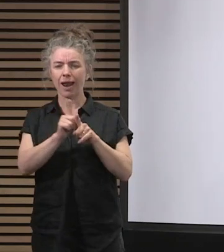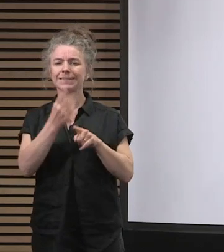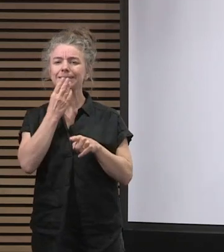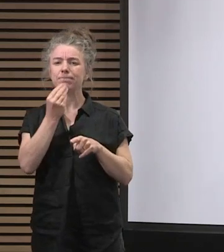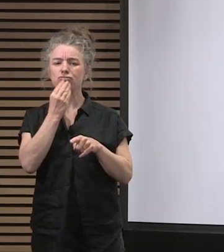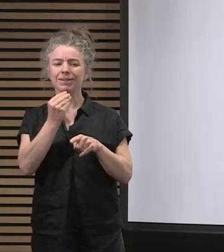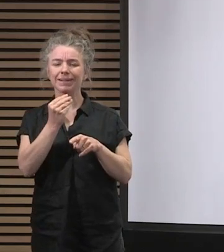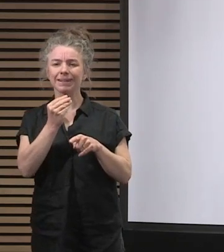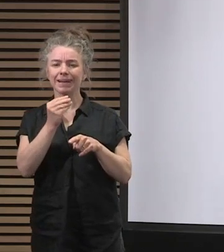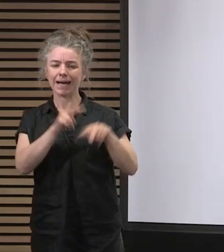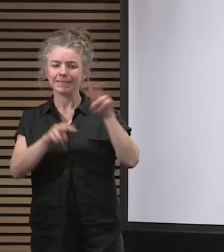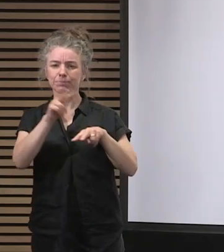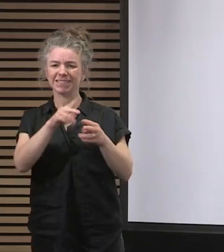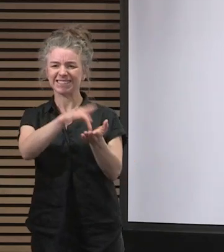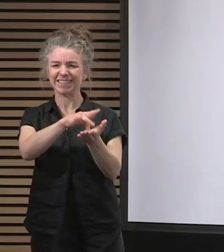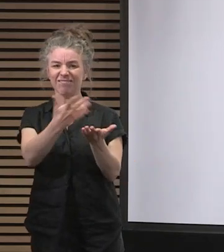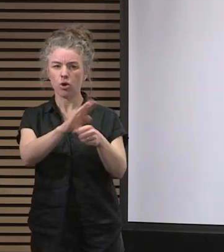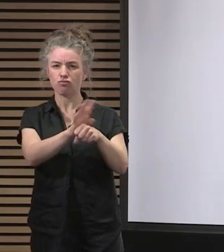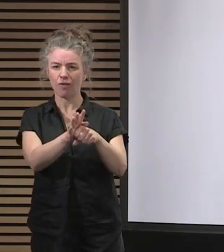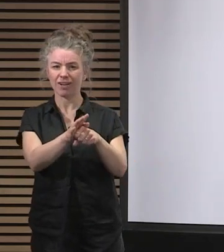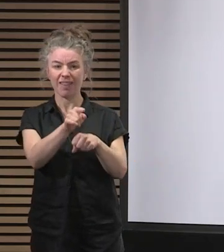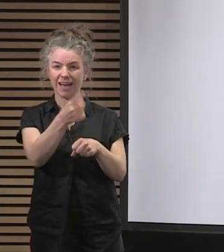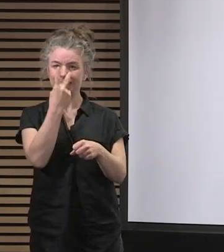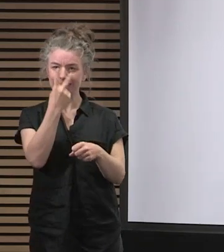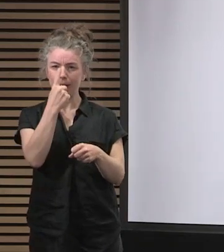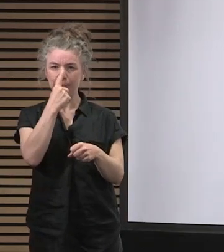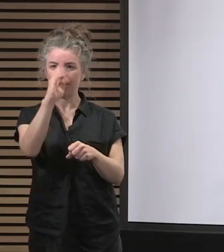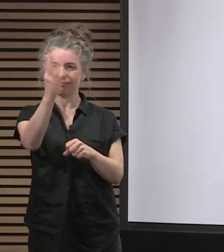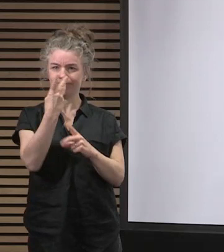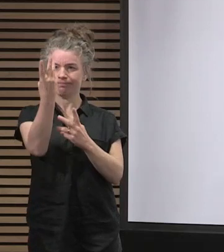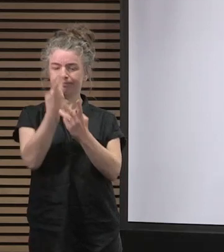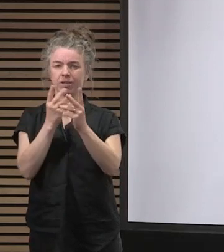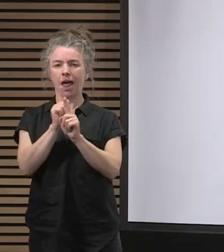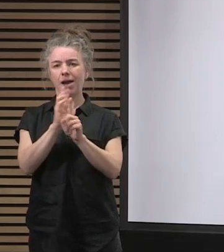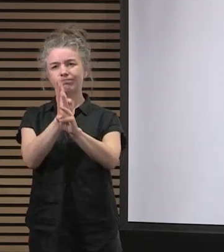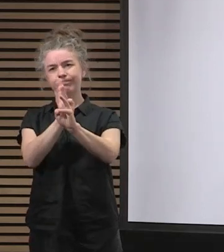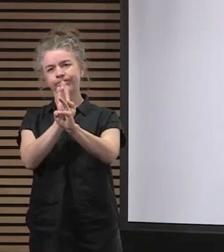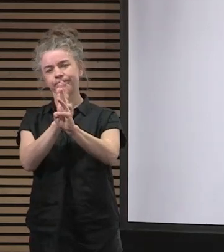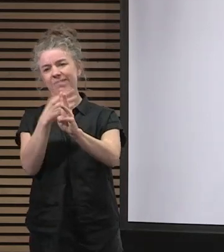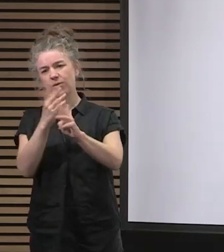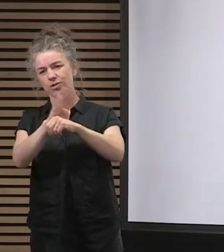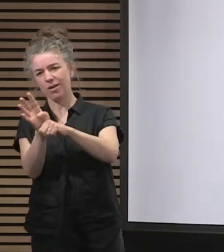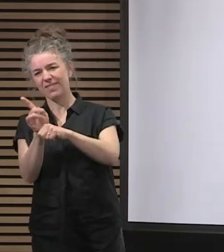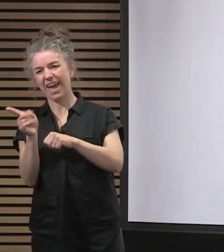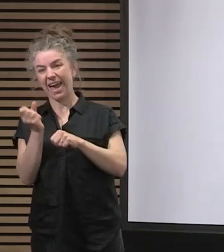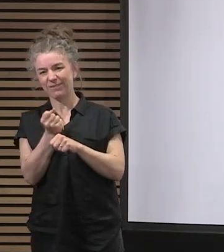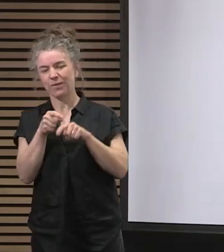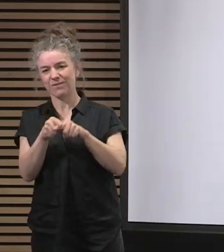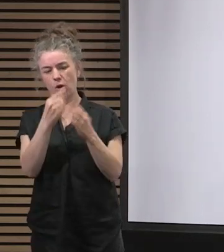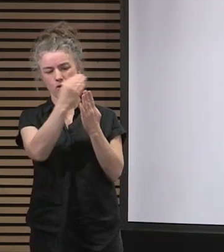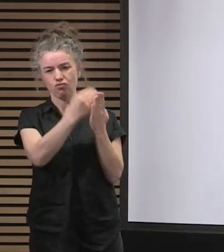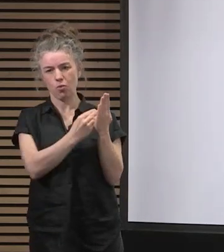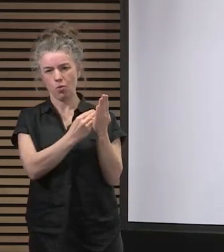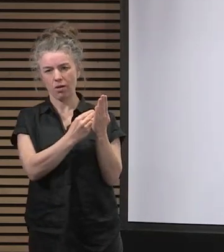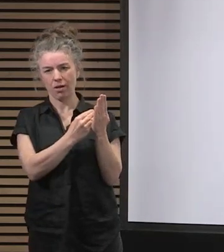community-based assessment centre, that's all they're doing is seeing people coming through, and they are assessing them, and they've got a really clear set of criteria whereby they